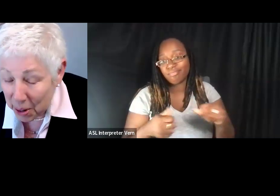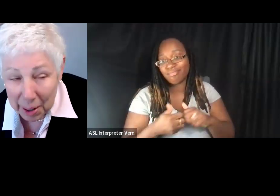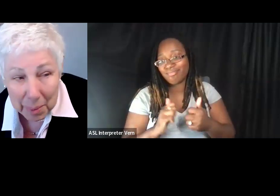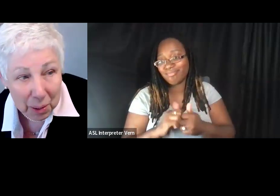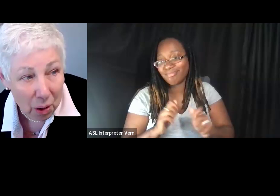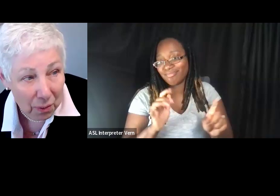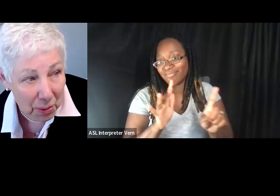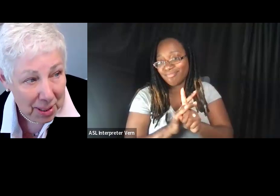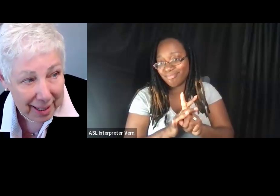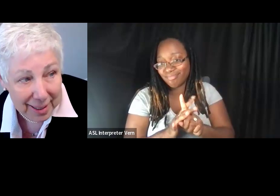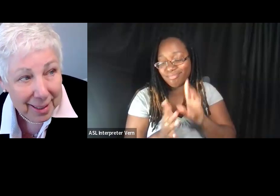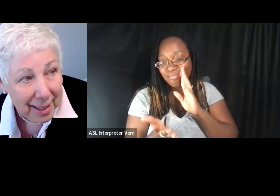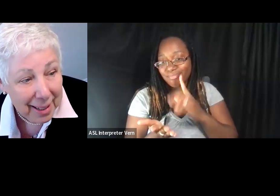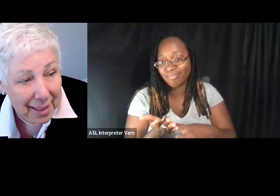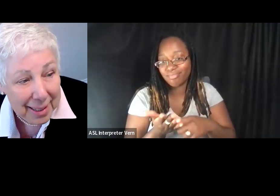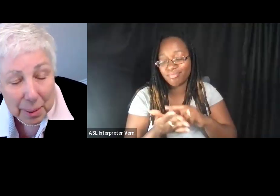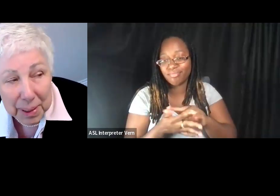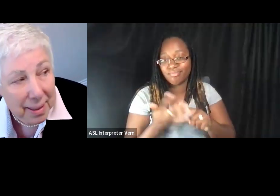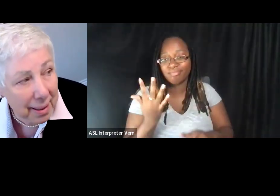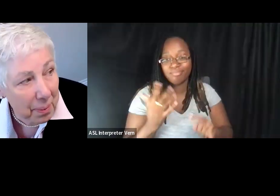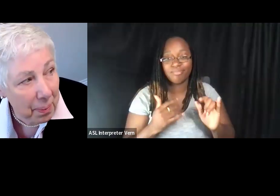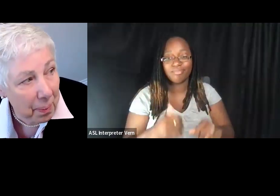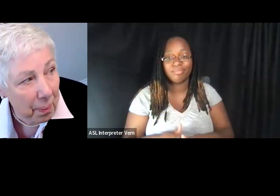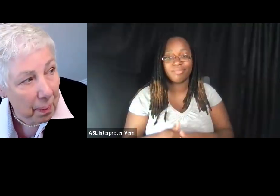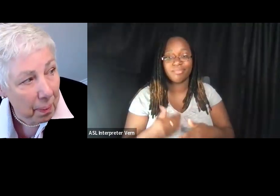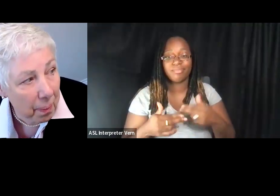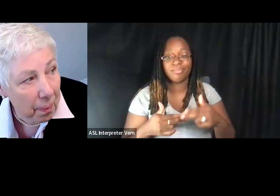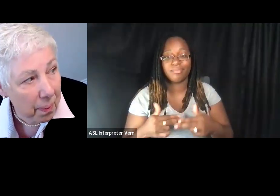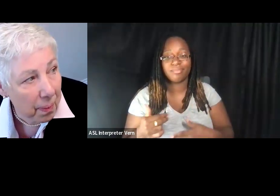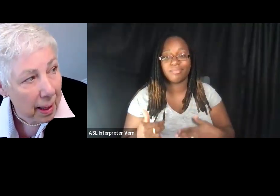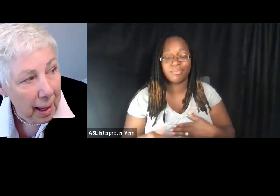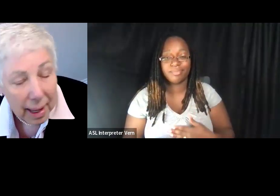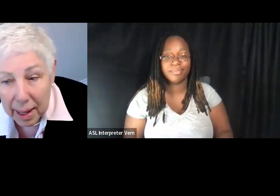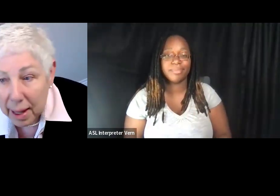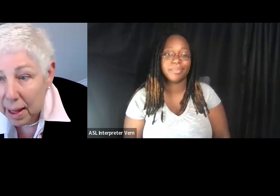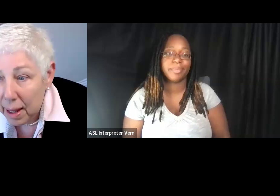we'll be talking about all of those things. Next slide, please.